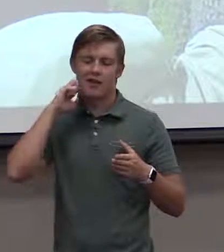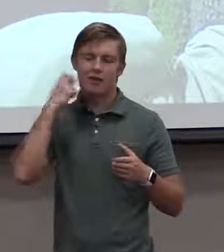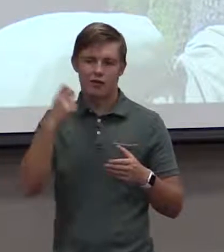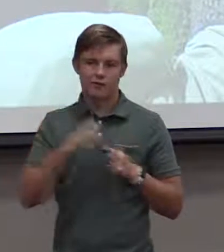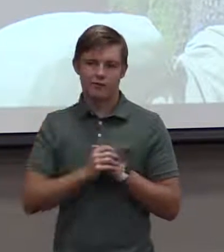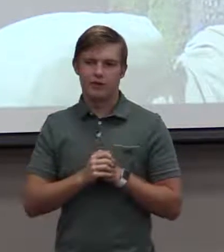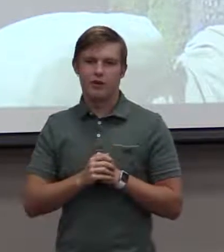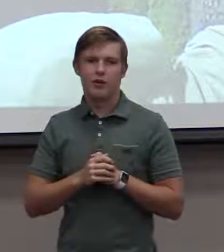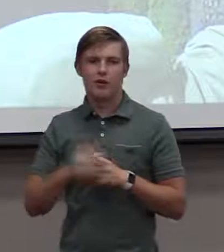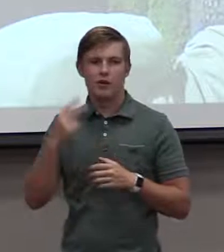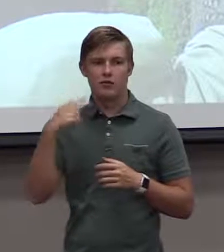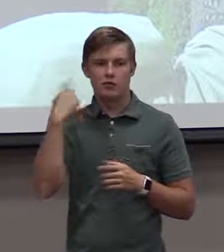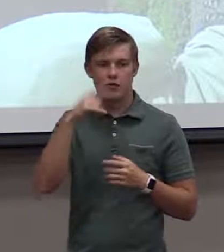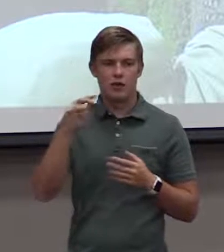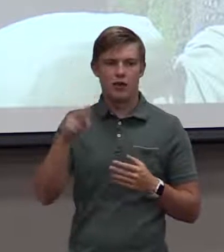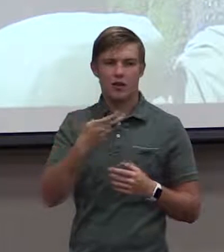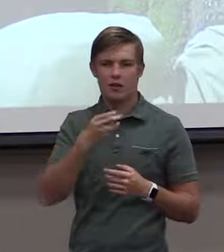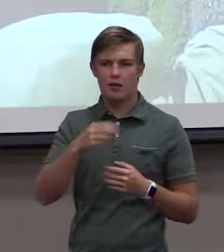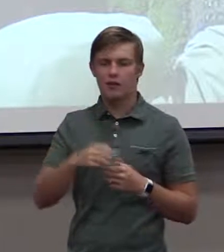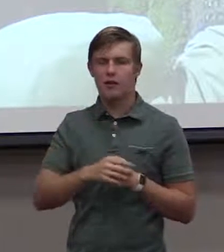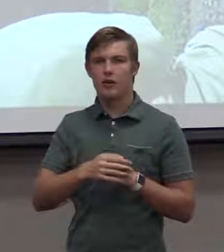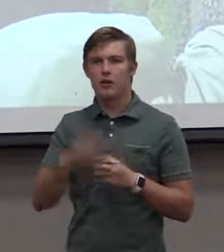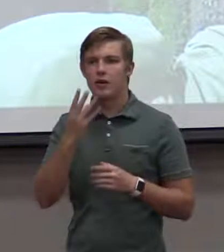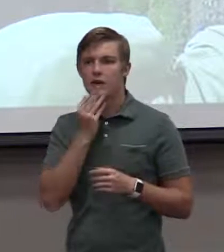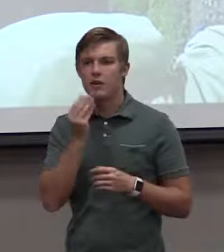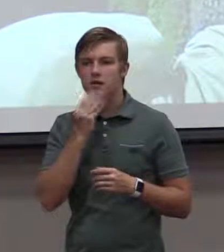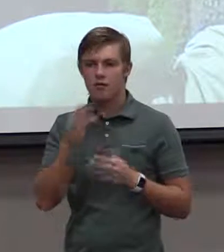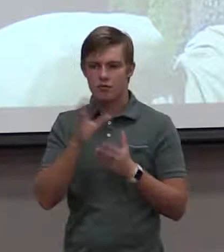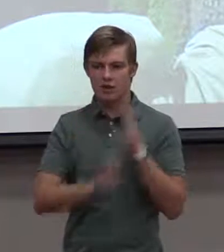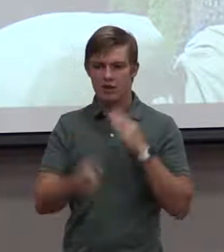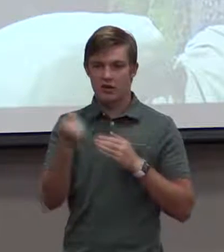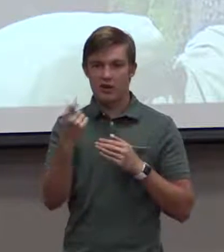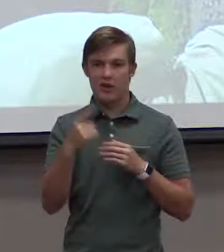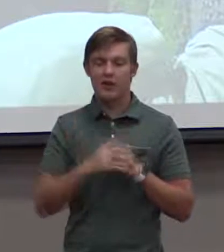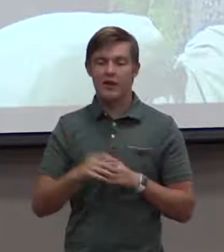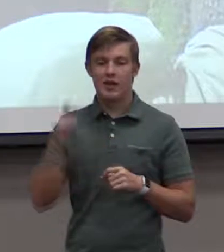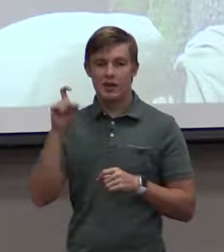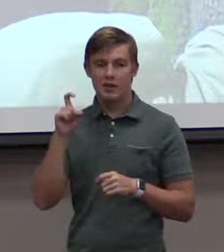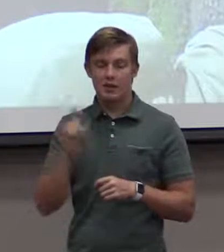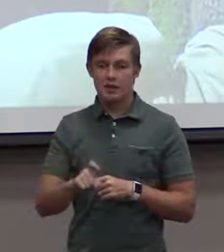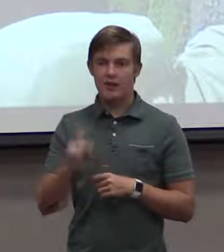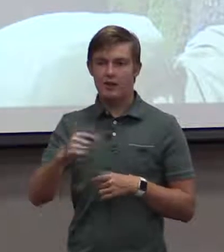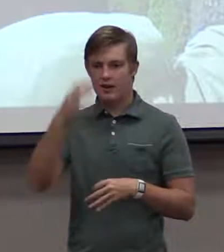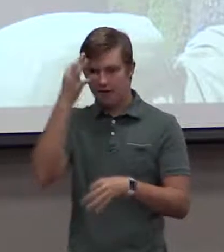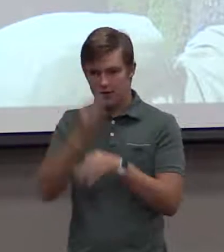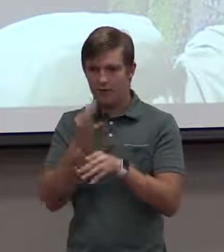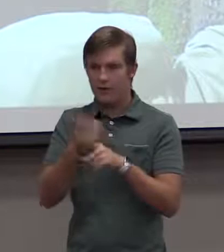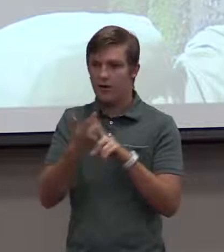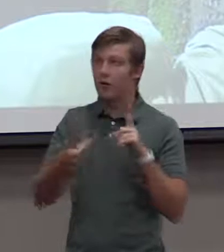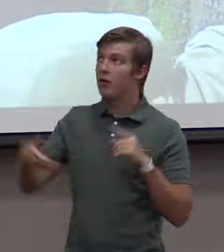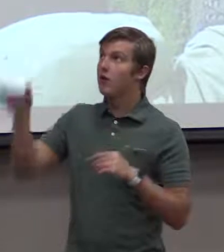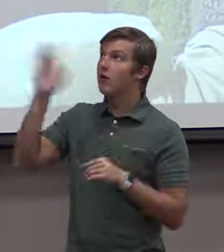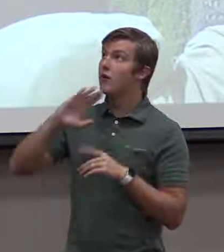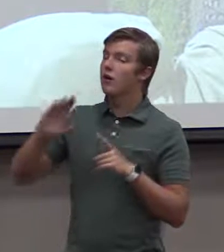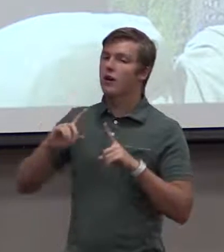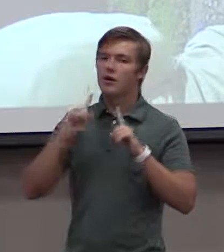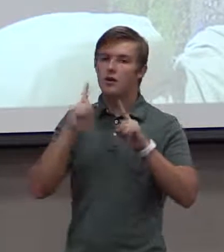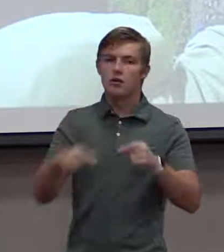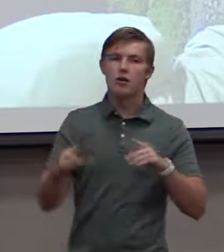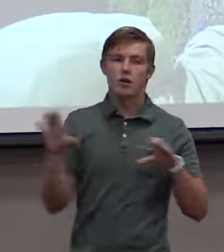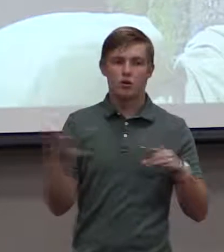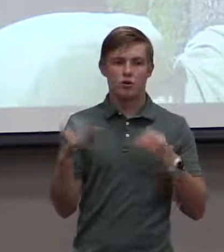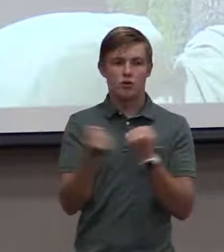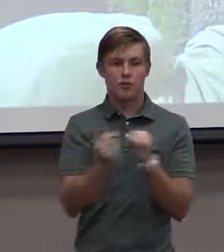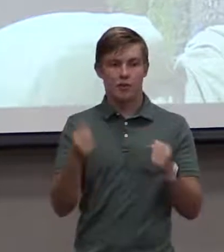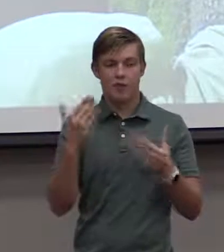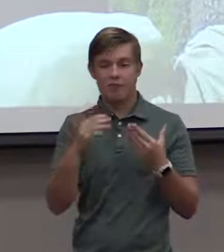Hebrews 11, and it takes trust in God to go out and to do something that doesn't necessarily feel very safe in the moment. And